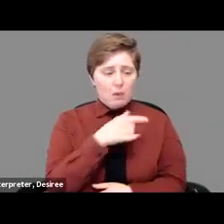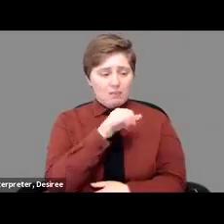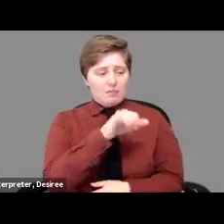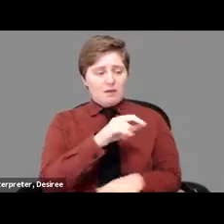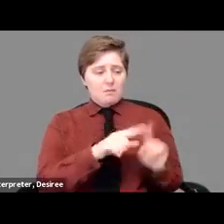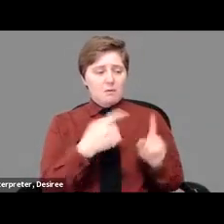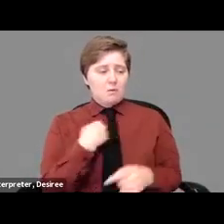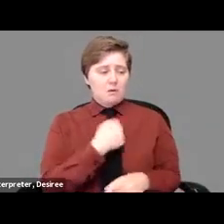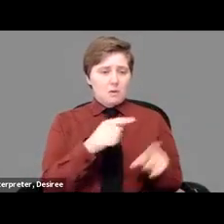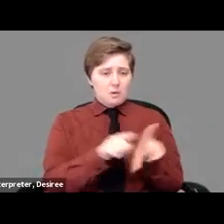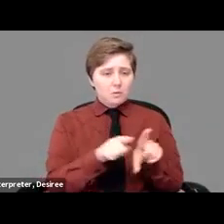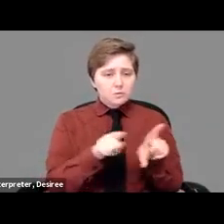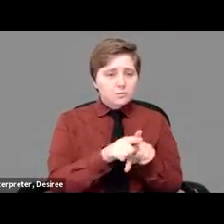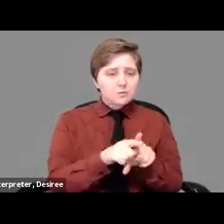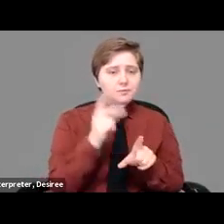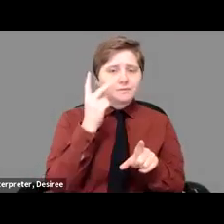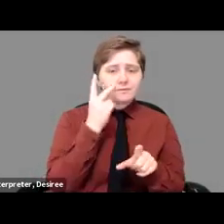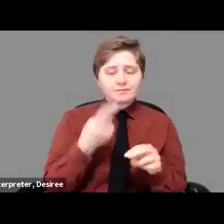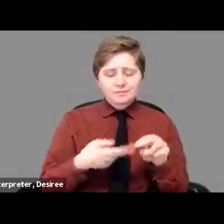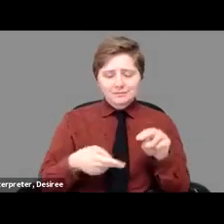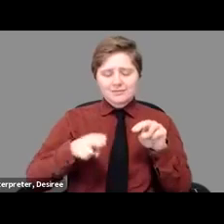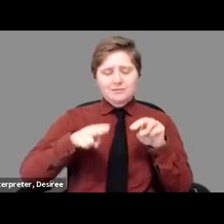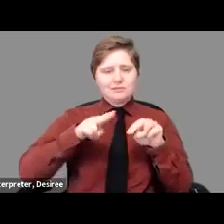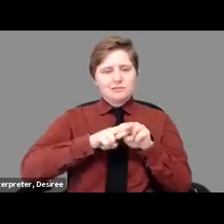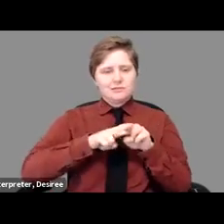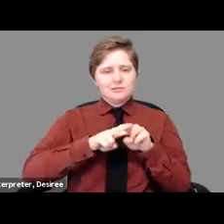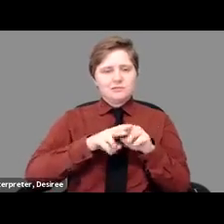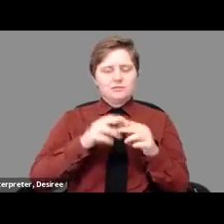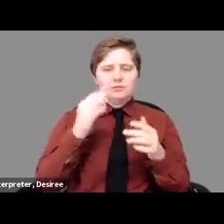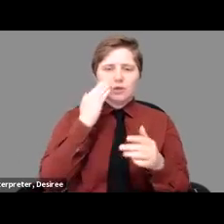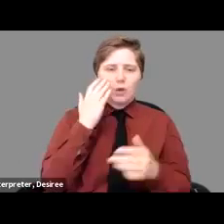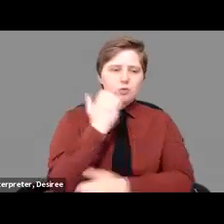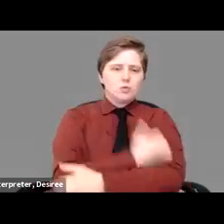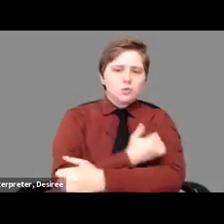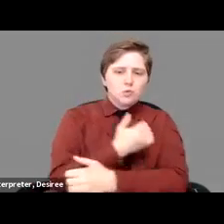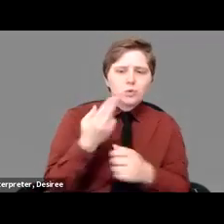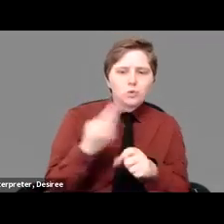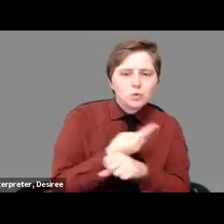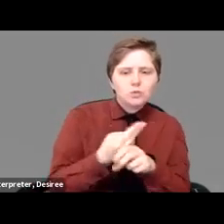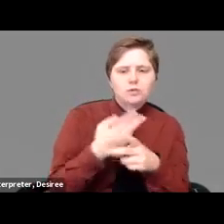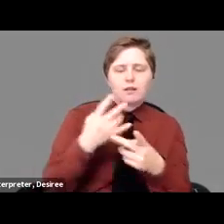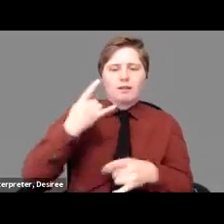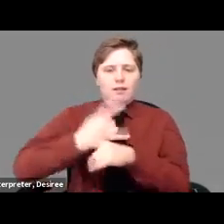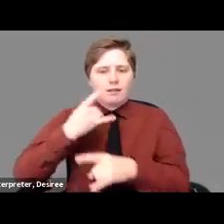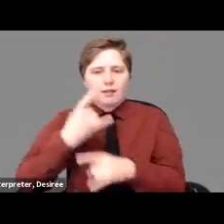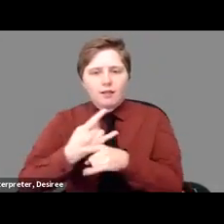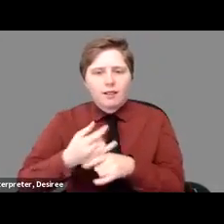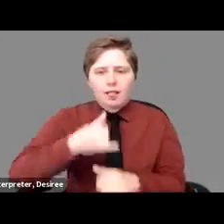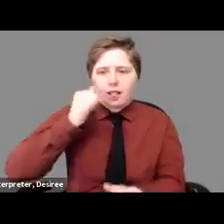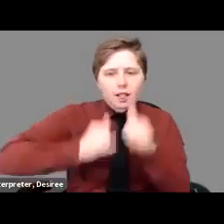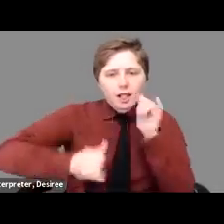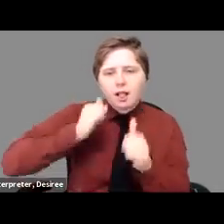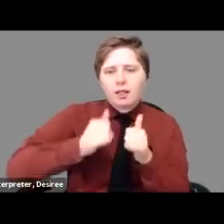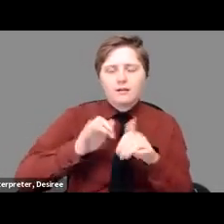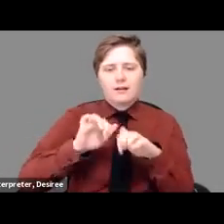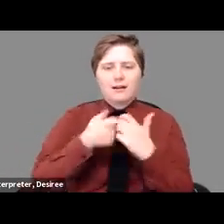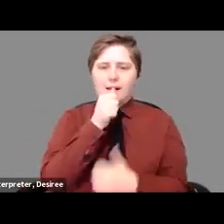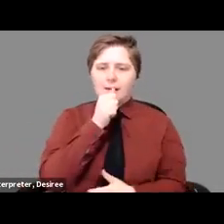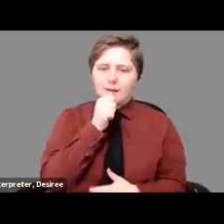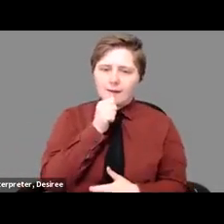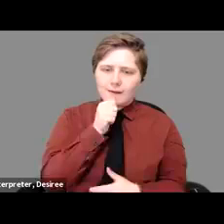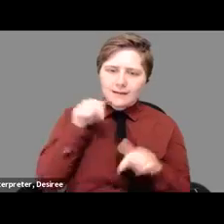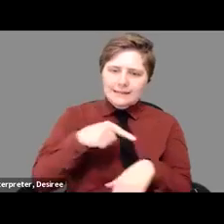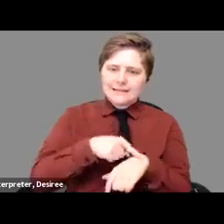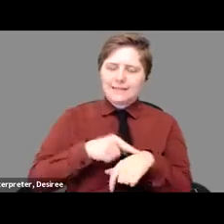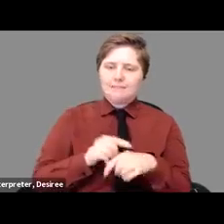do see increases in such as drug and alcohol use as a way to cope with this. So I